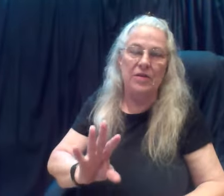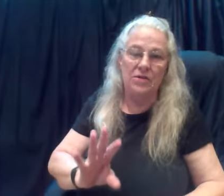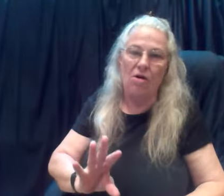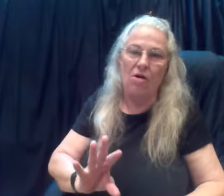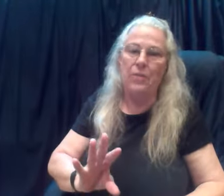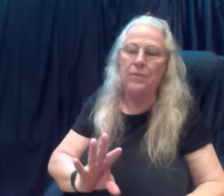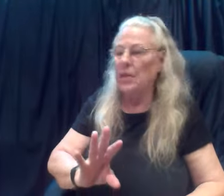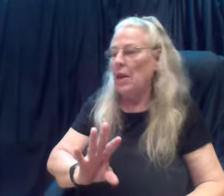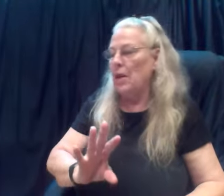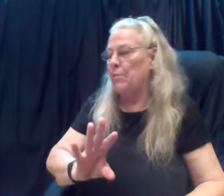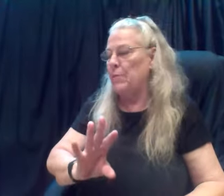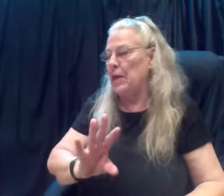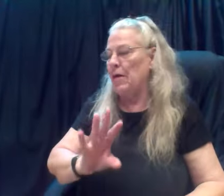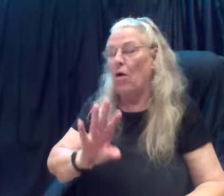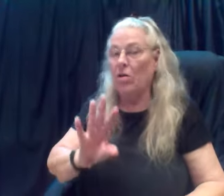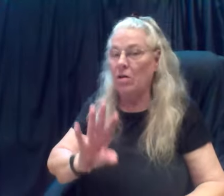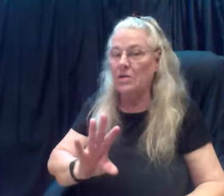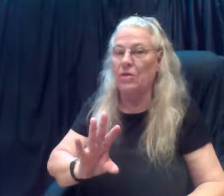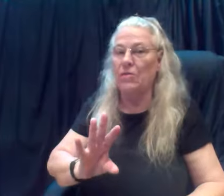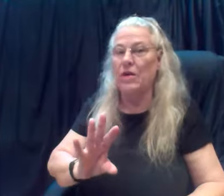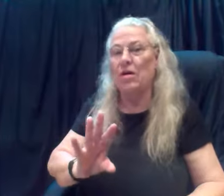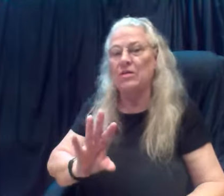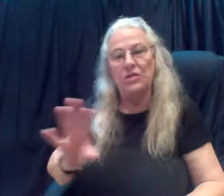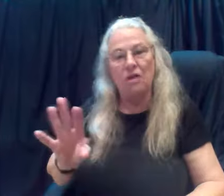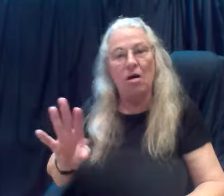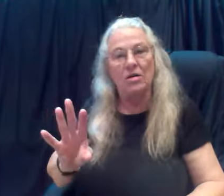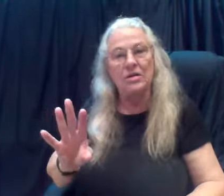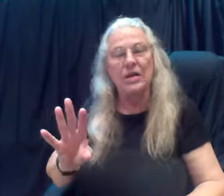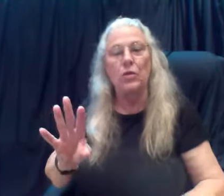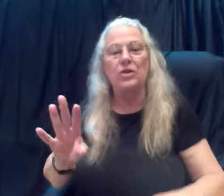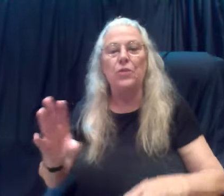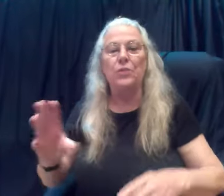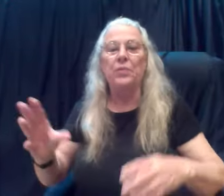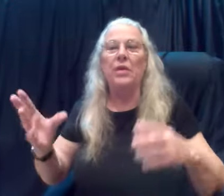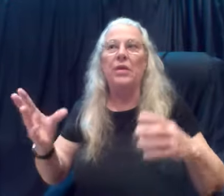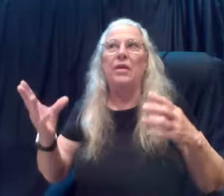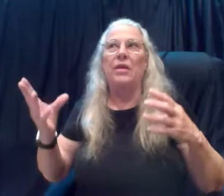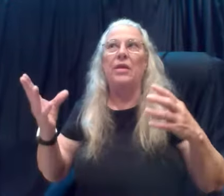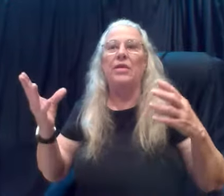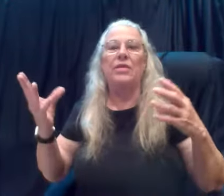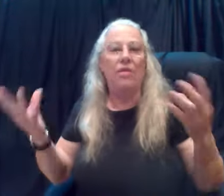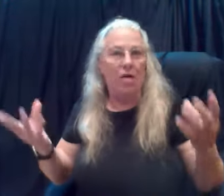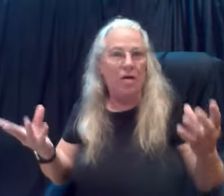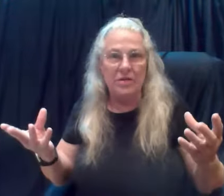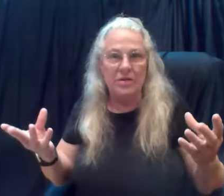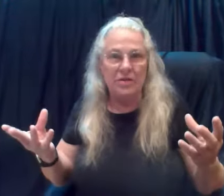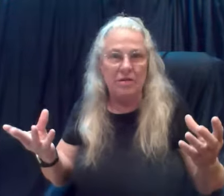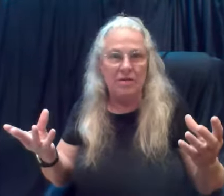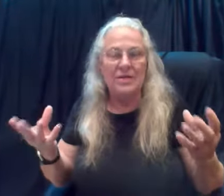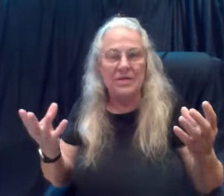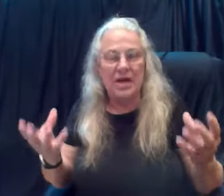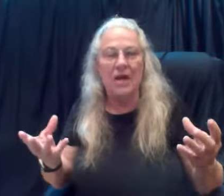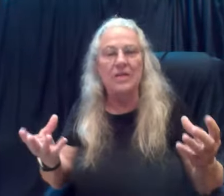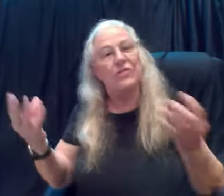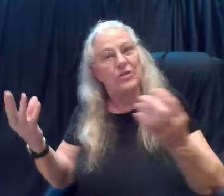song, but also there are songs in which there aren't signs for some